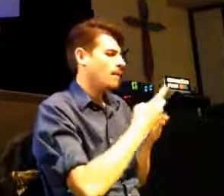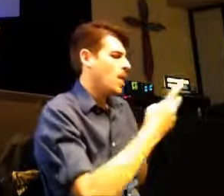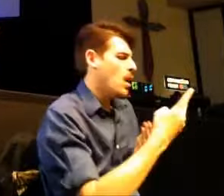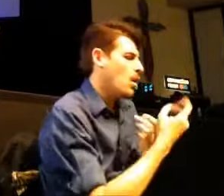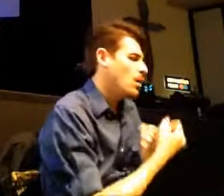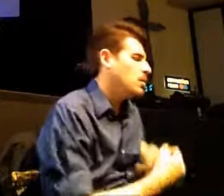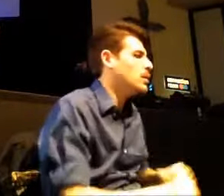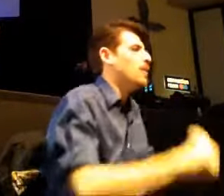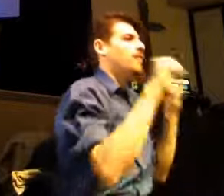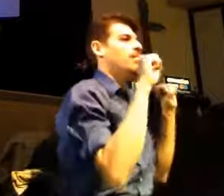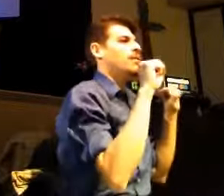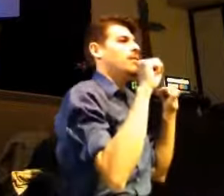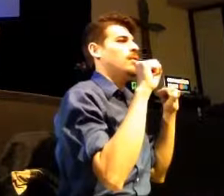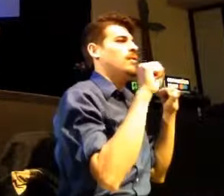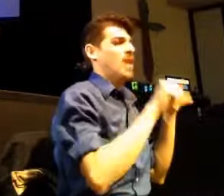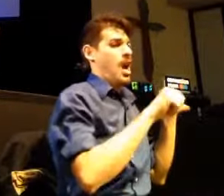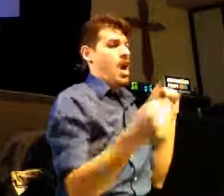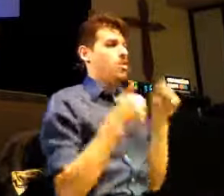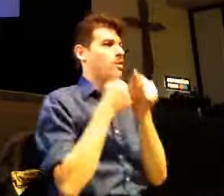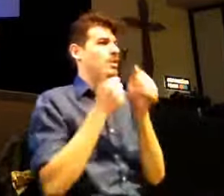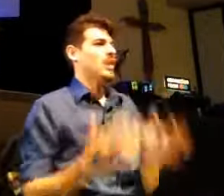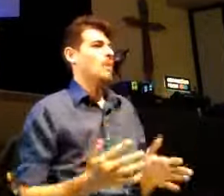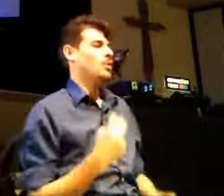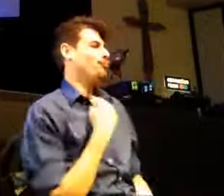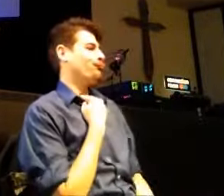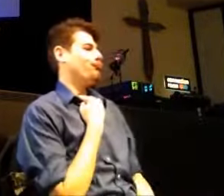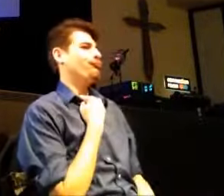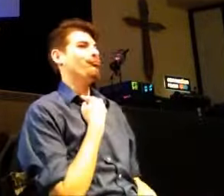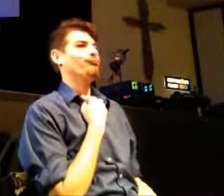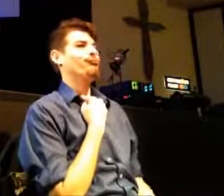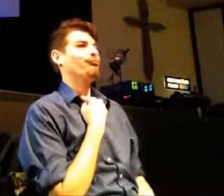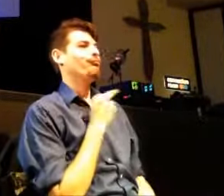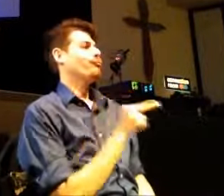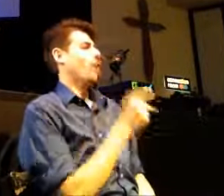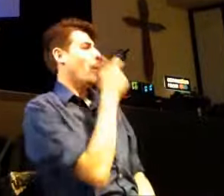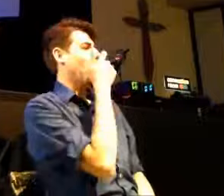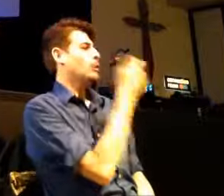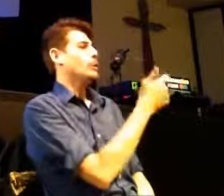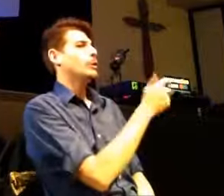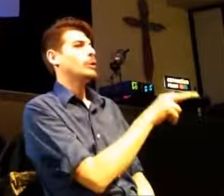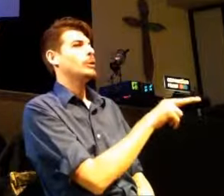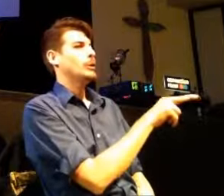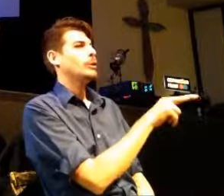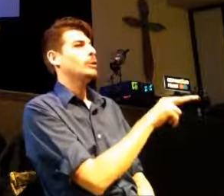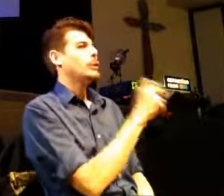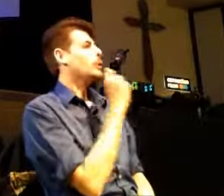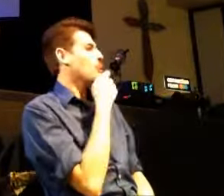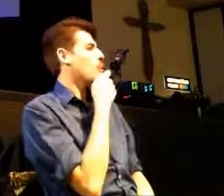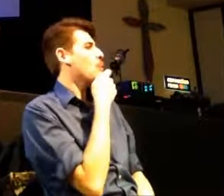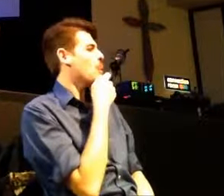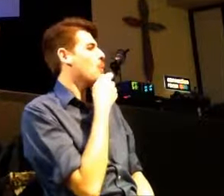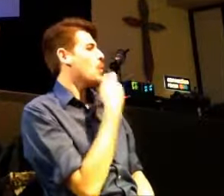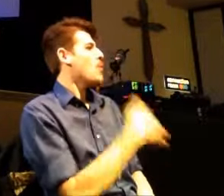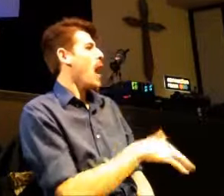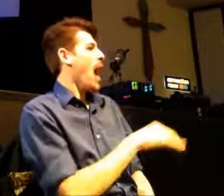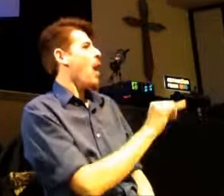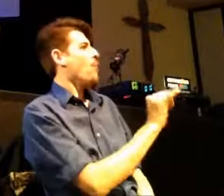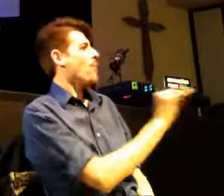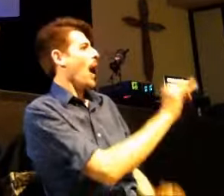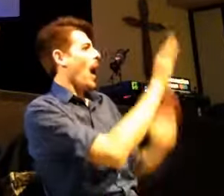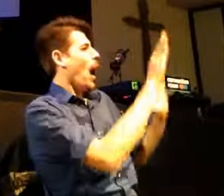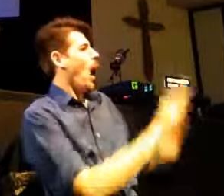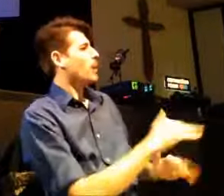Don't be a follower of Christ who only watches what faith can really